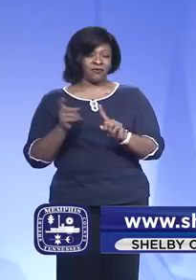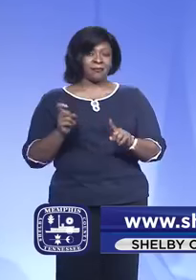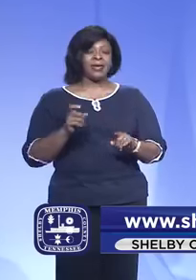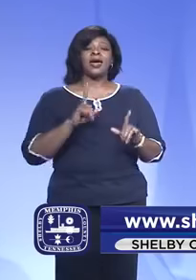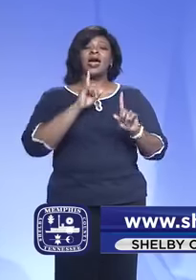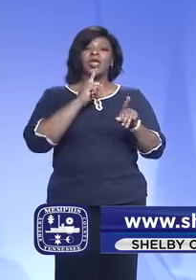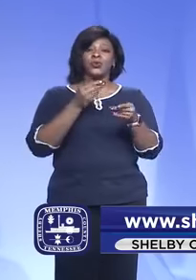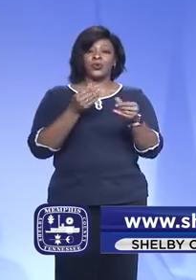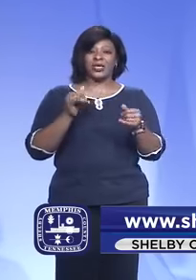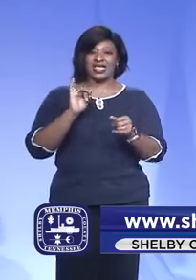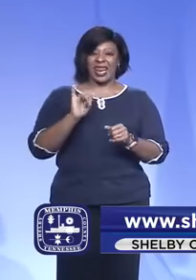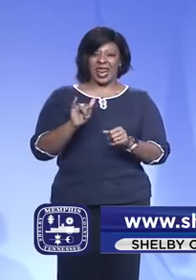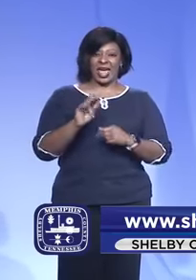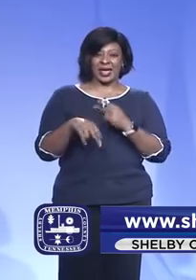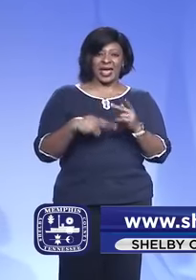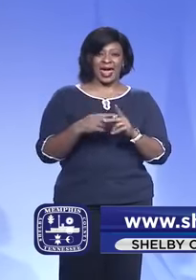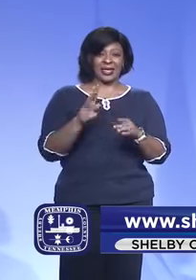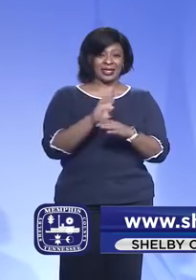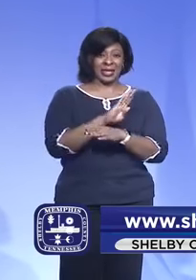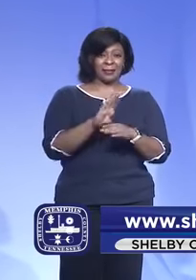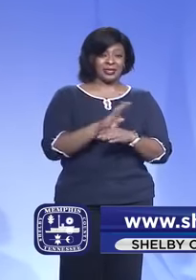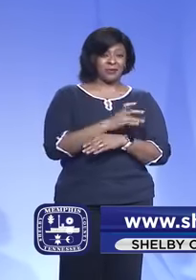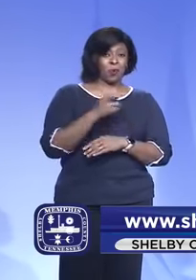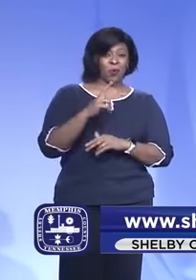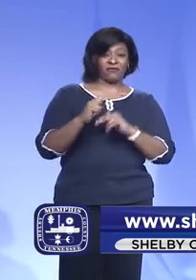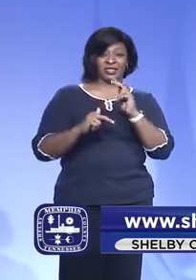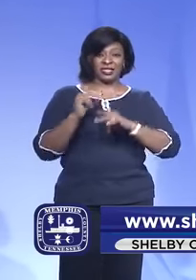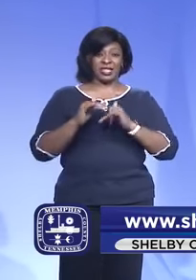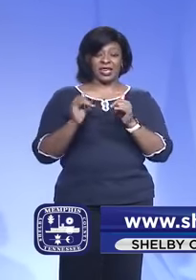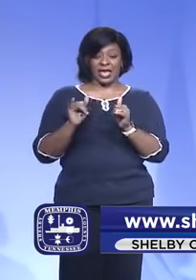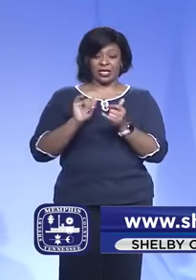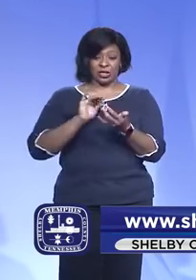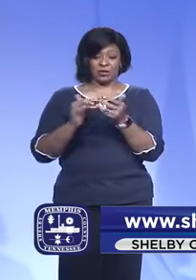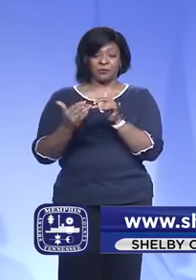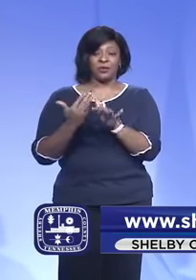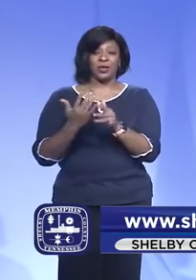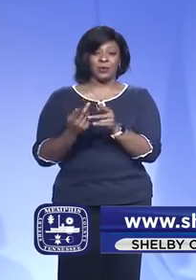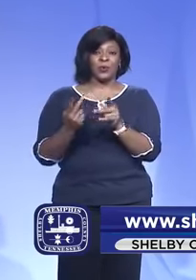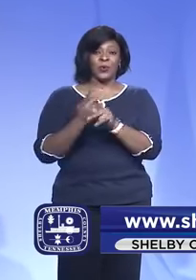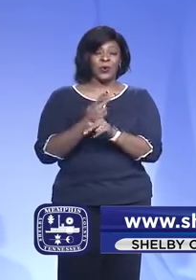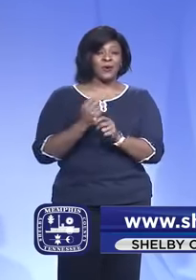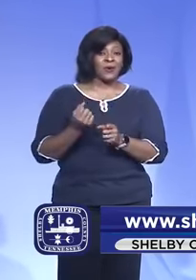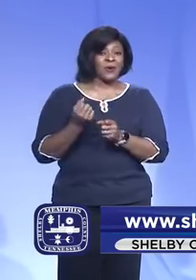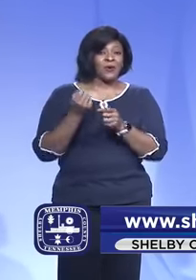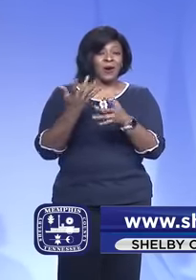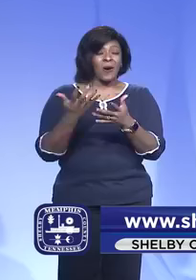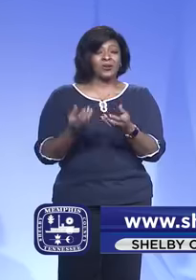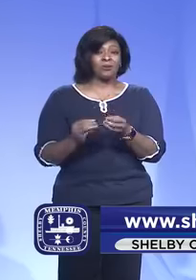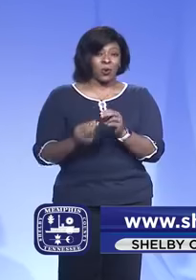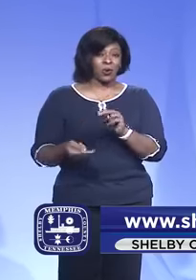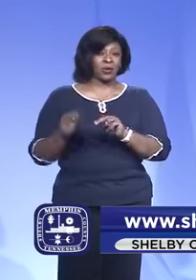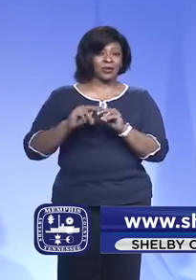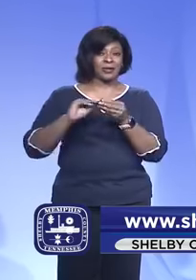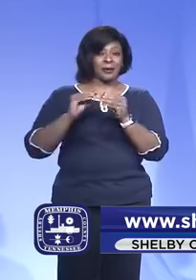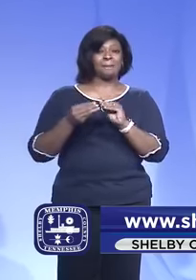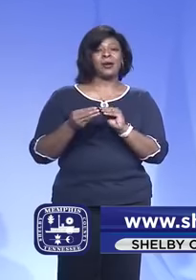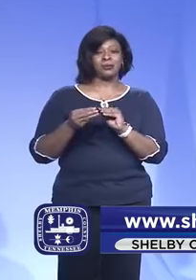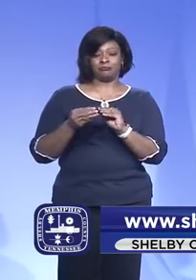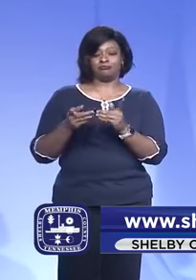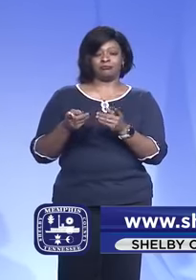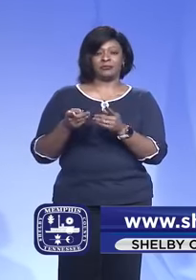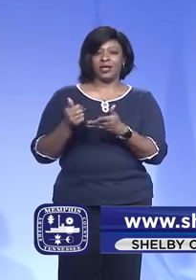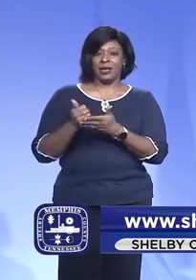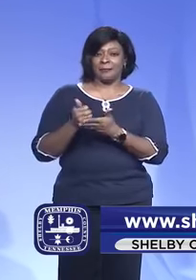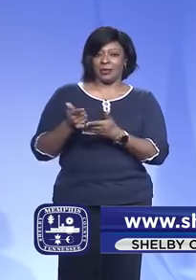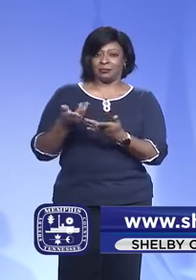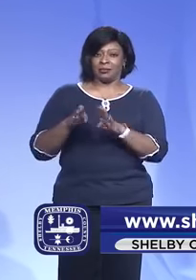address those particular establishments or facilities that are contributing to the spread. Could be